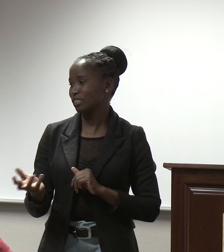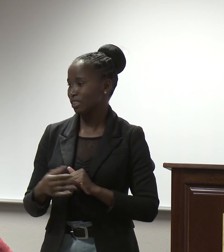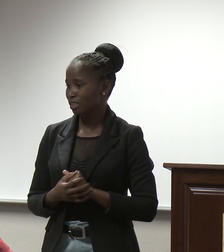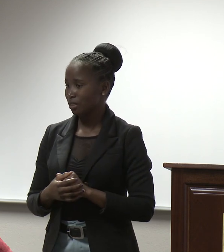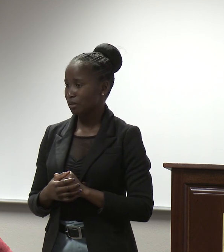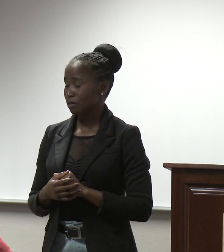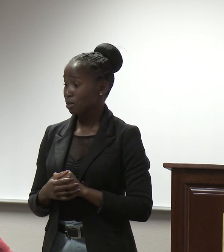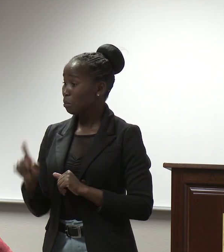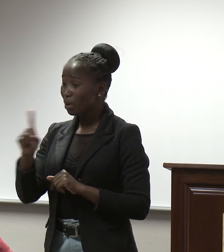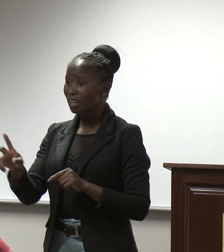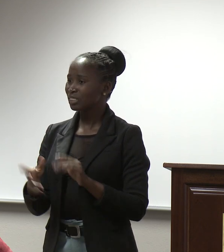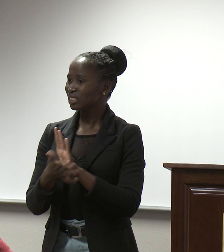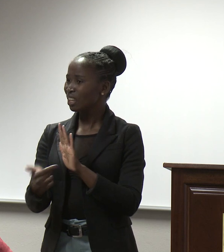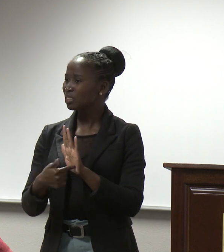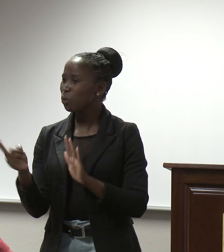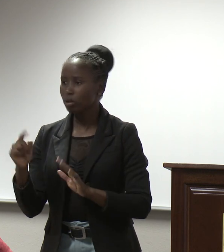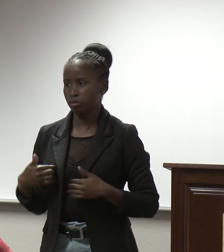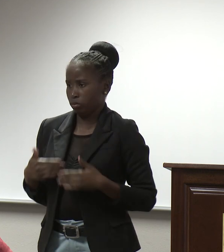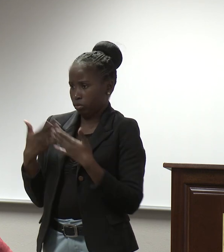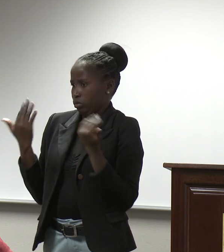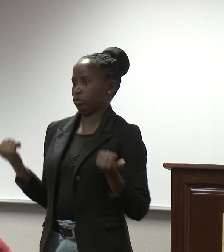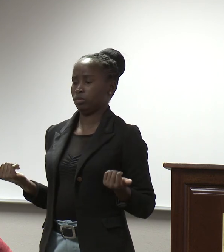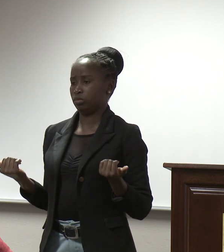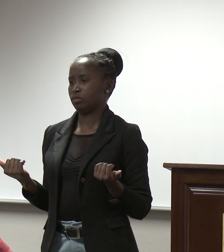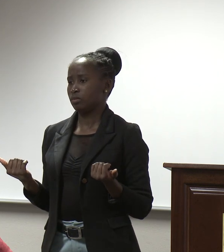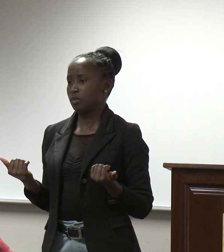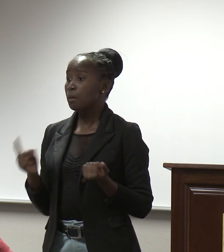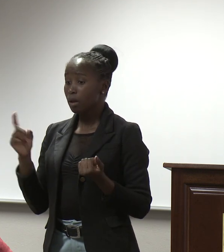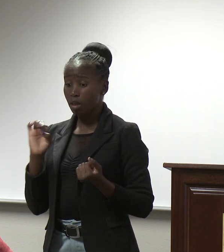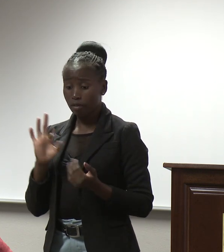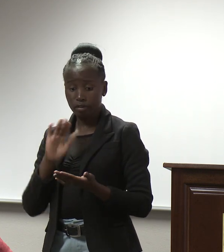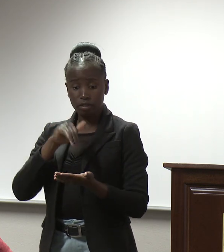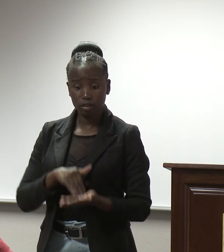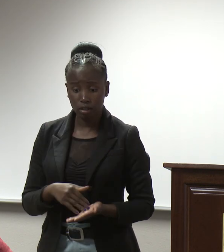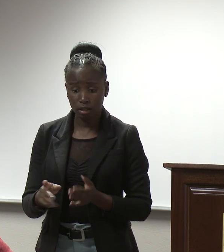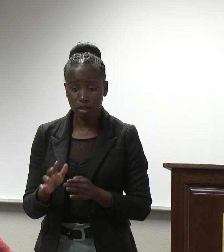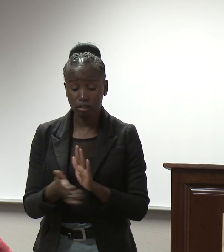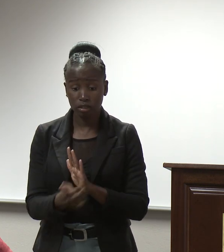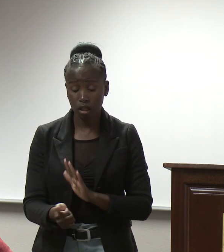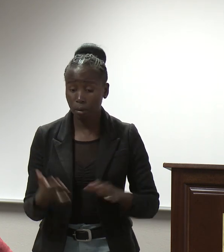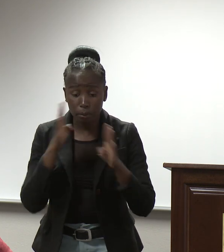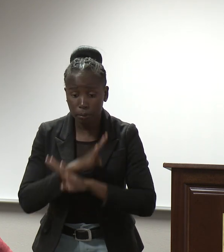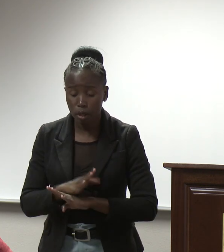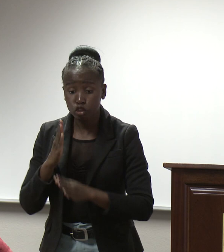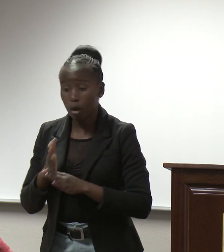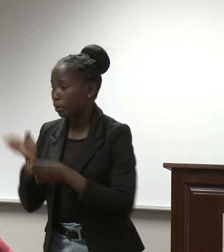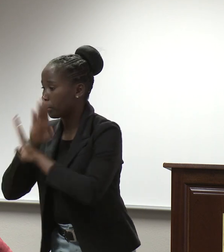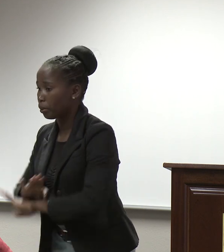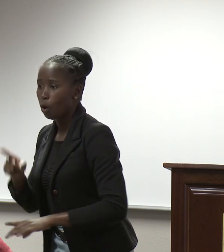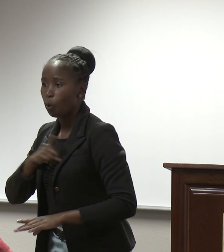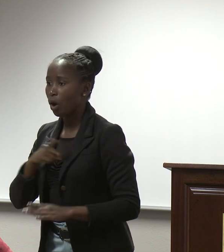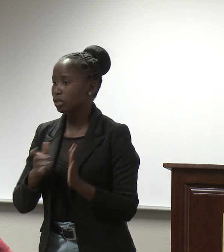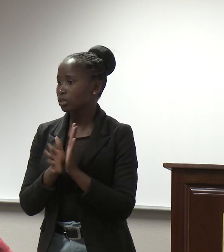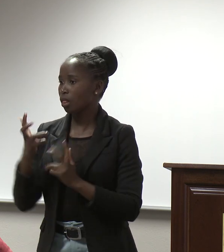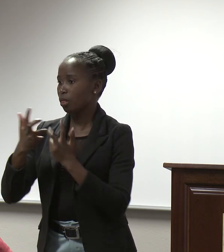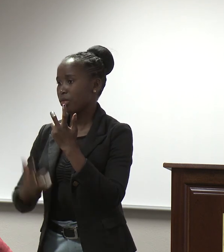knows what those skills are. Very often when the skills arrive, the skills are not there, the jobs are not there anymore. But